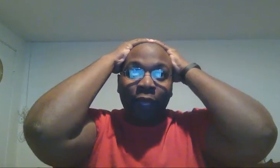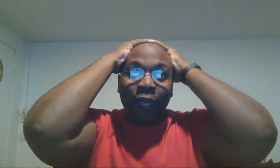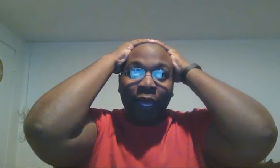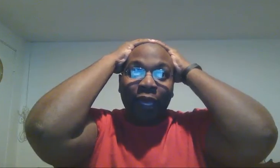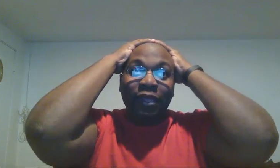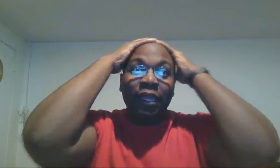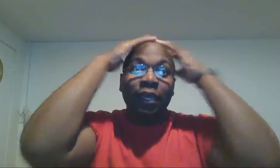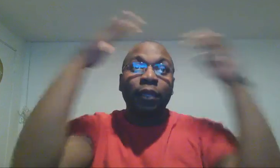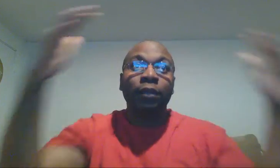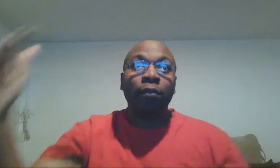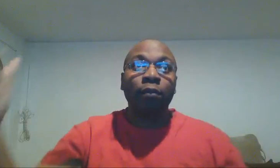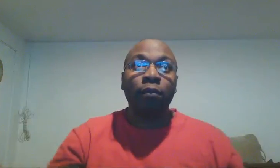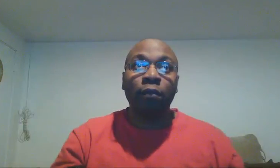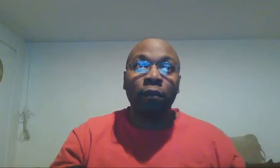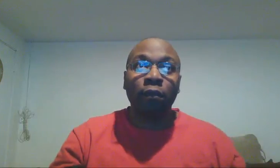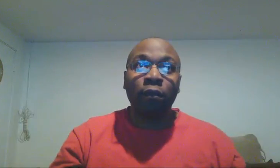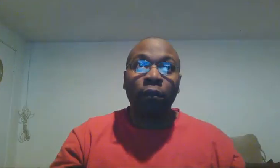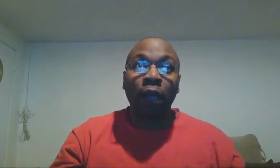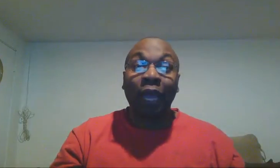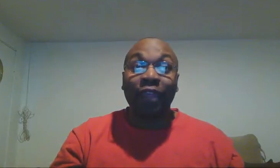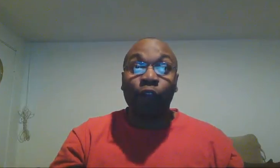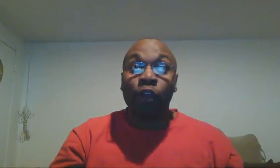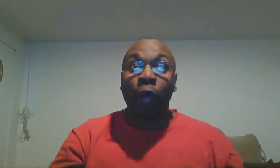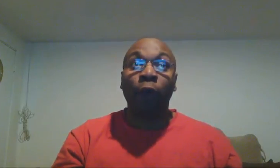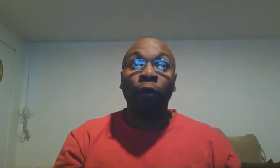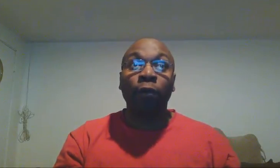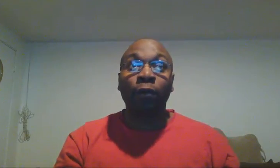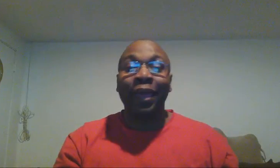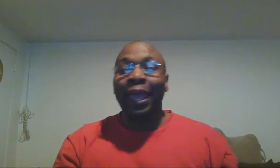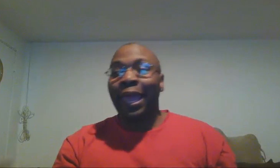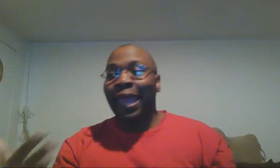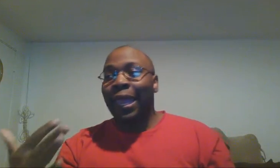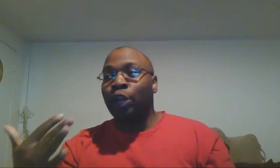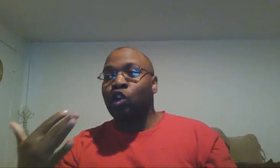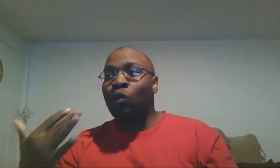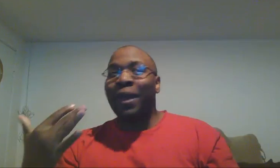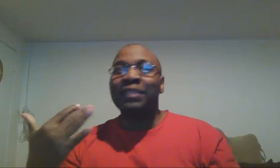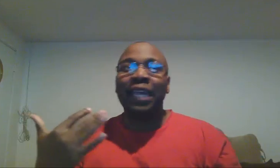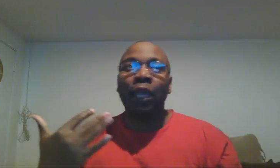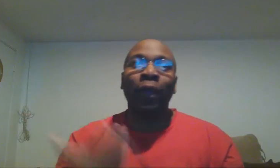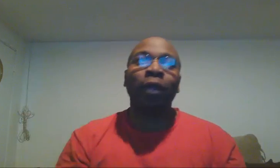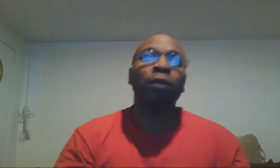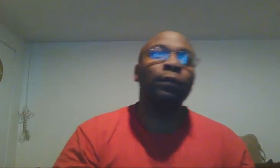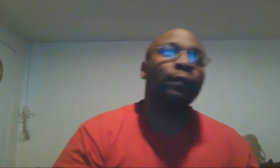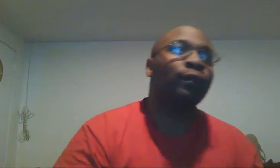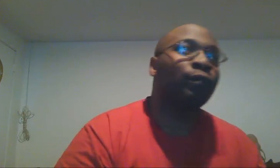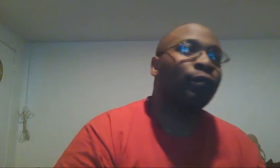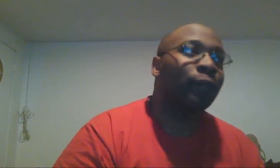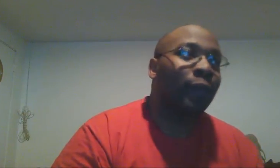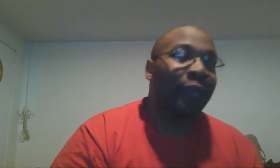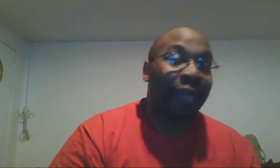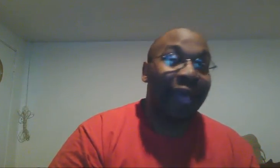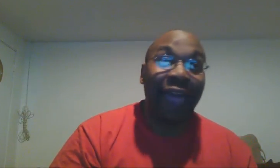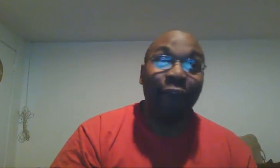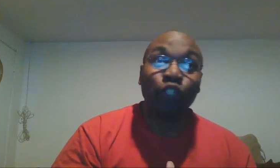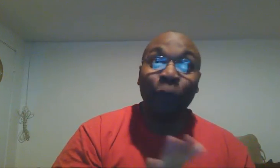And then, there you go. And you may say, well, I have tried